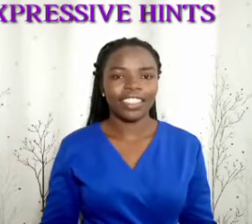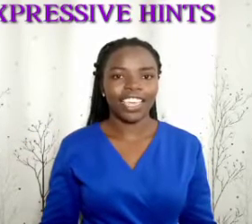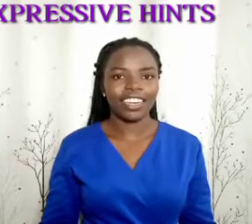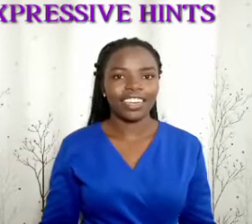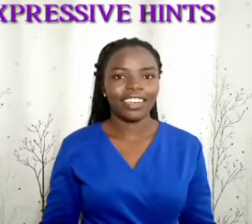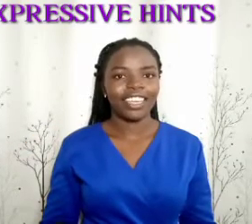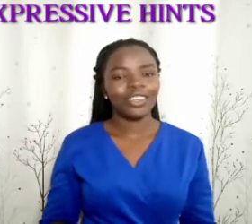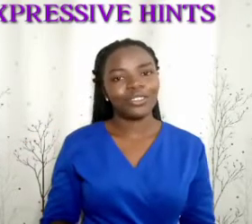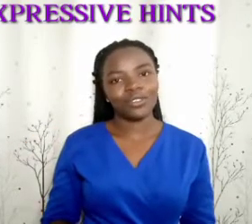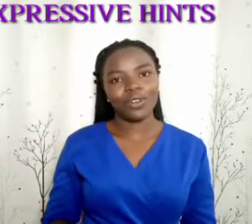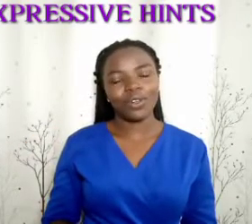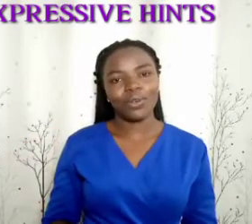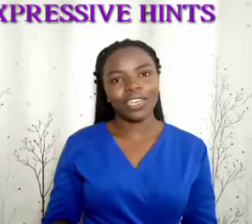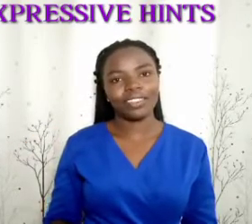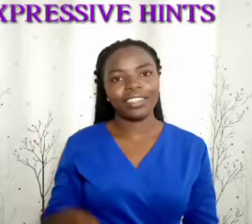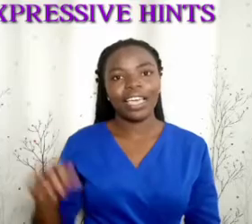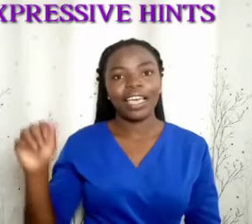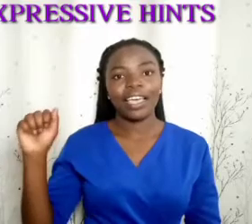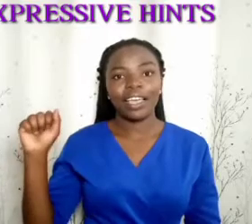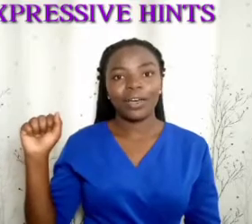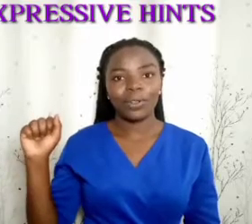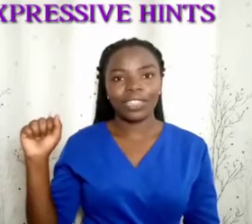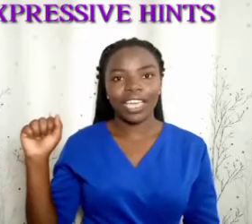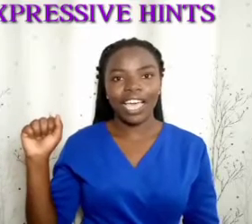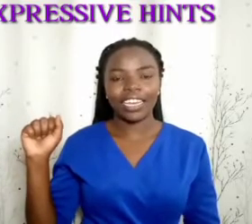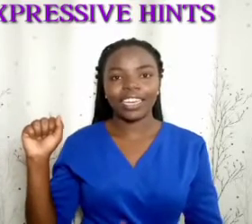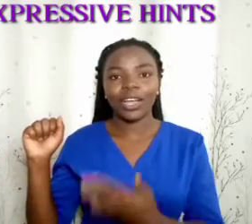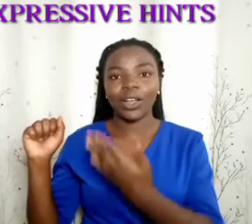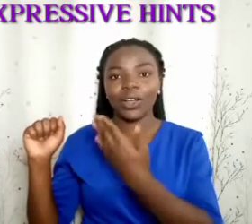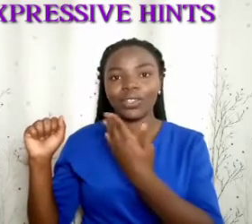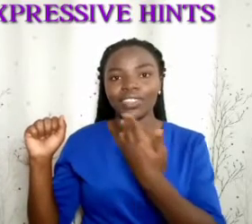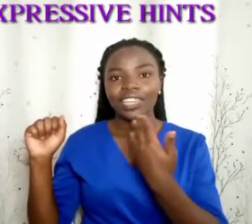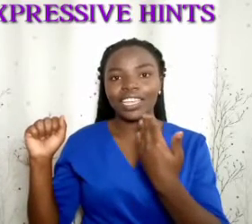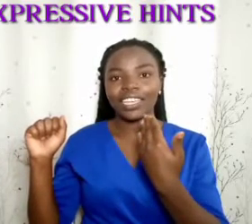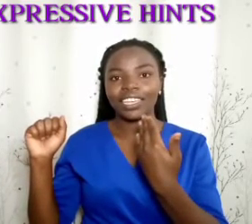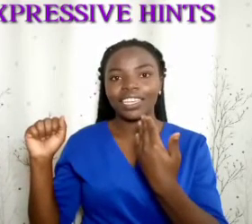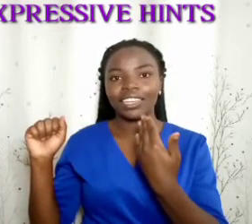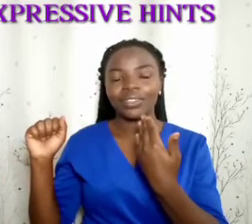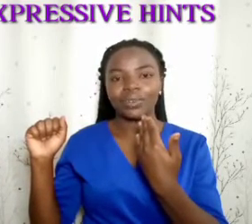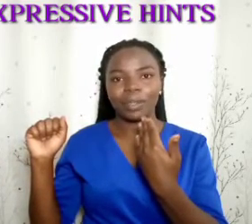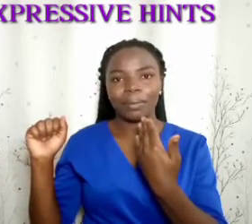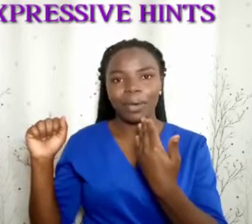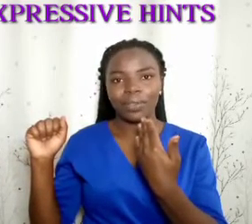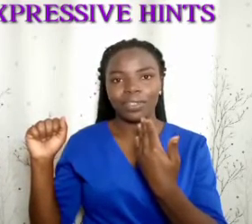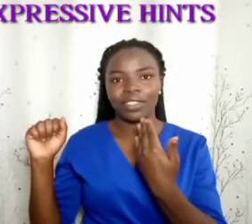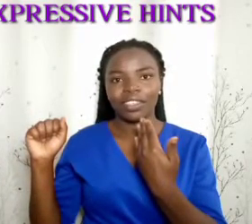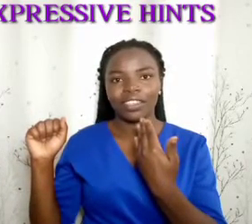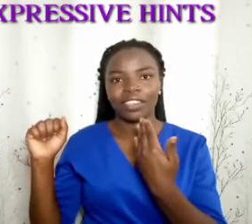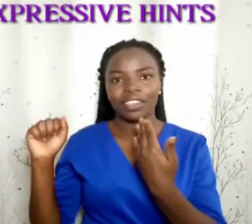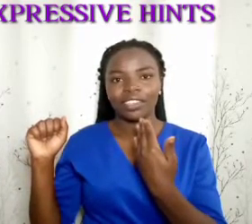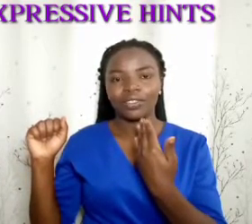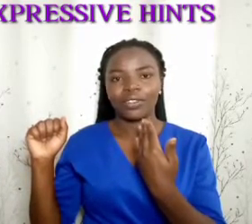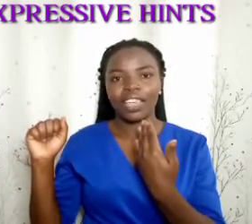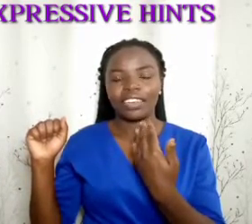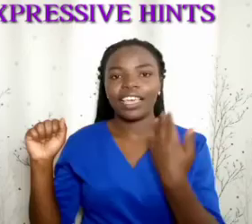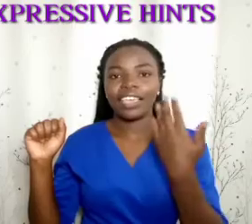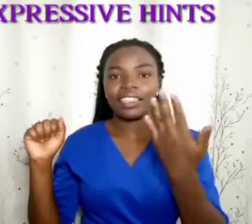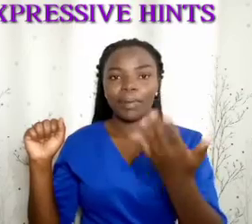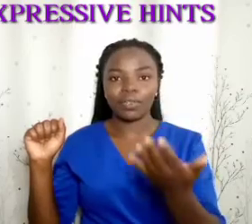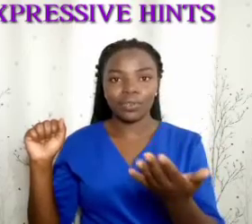Then you should always hold the hand closely to the mouth so that the person